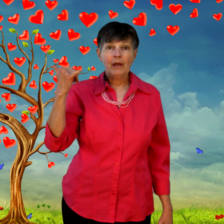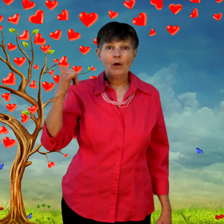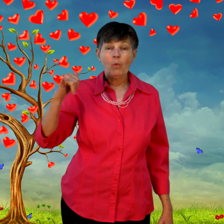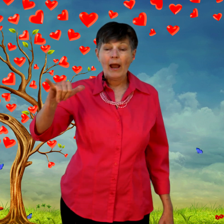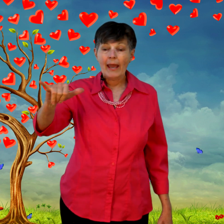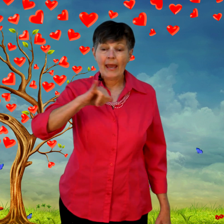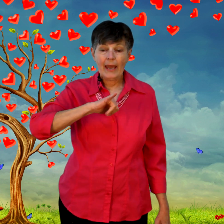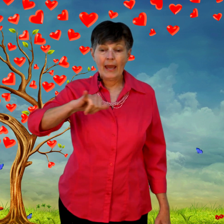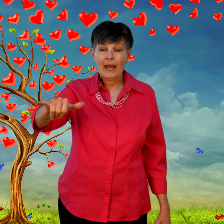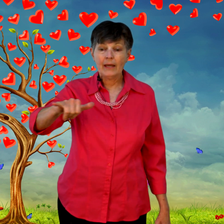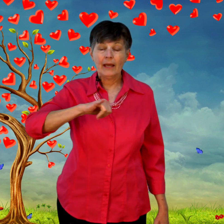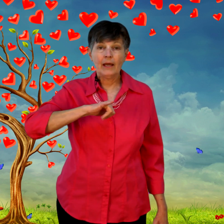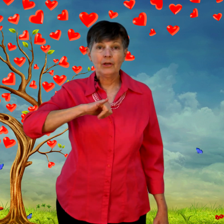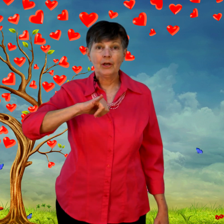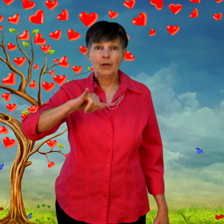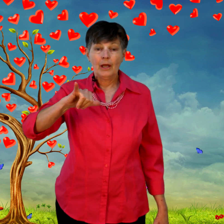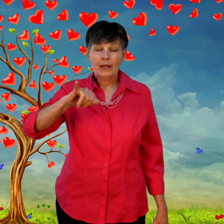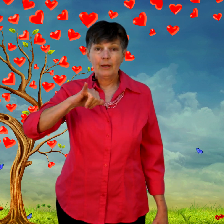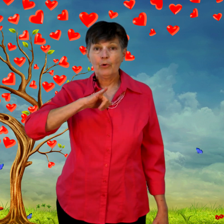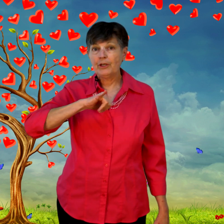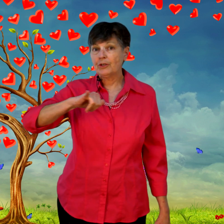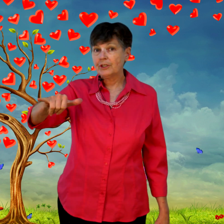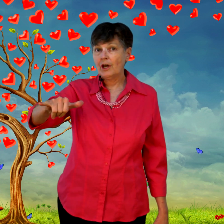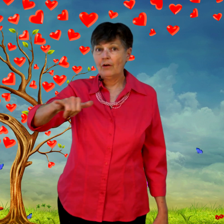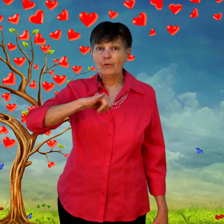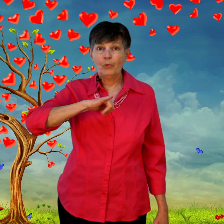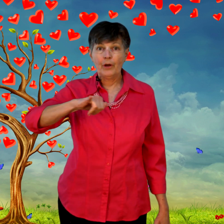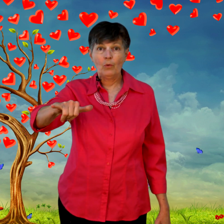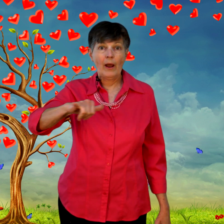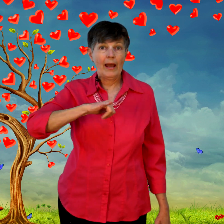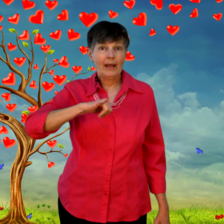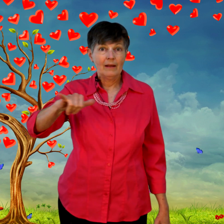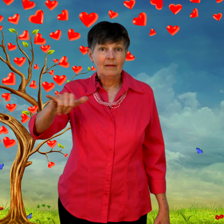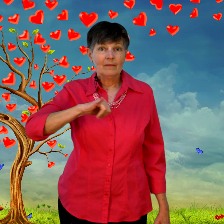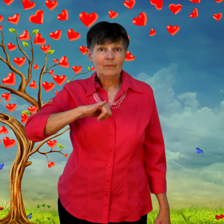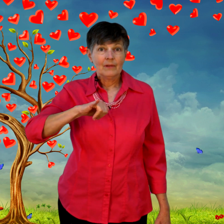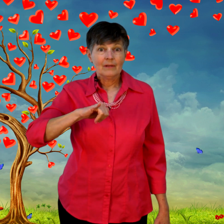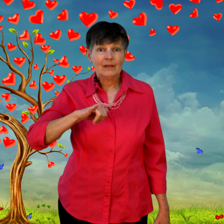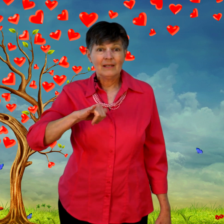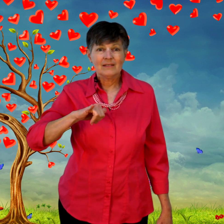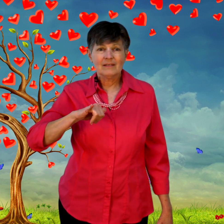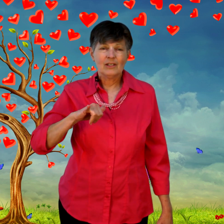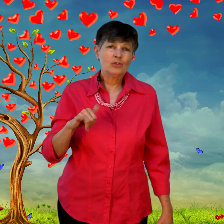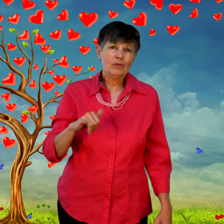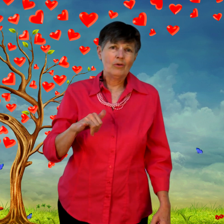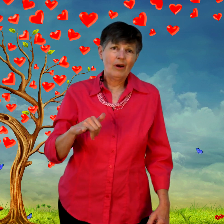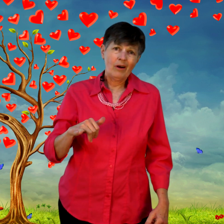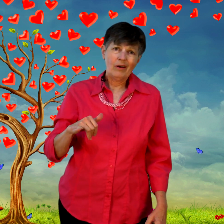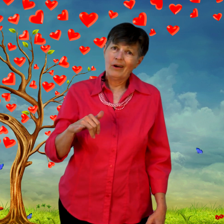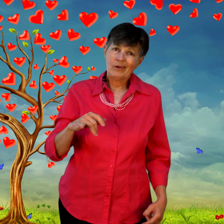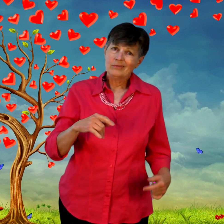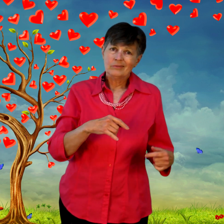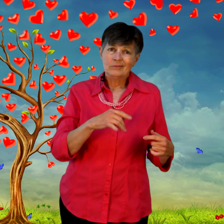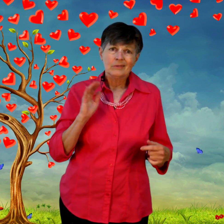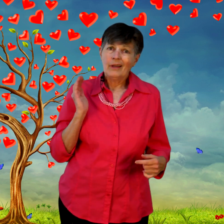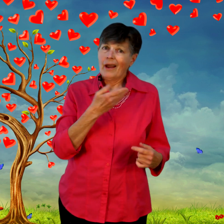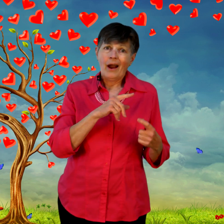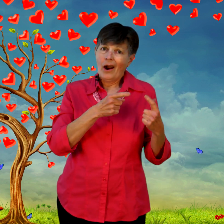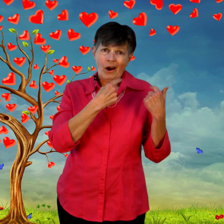make a Y hand and you're going to like point to yourself and point away. Because that's true, our